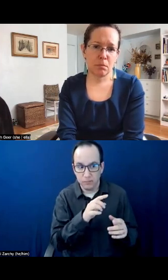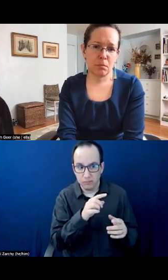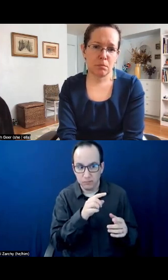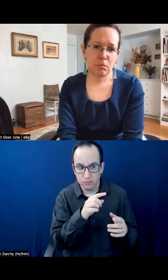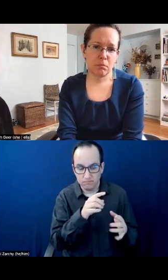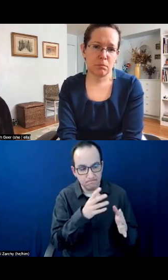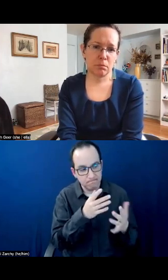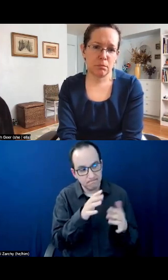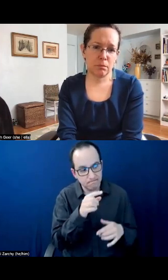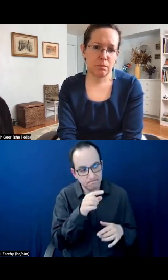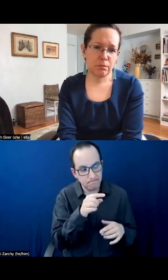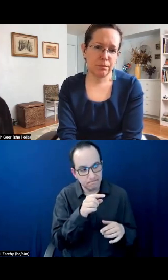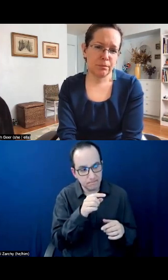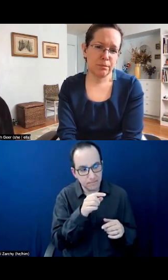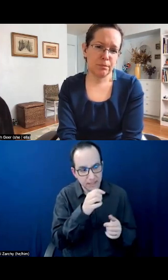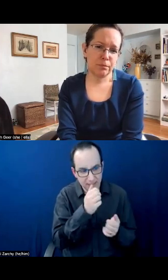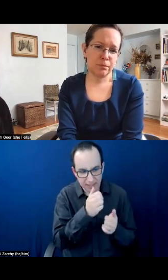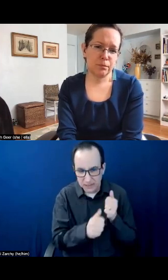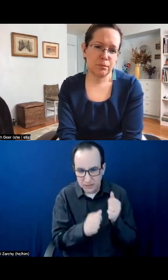match.